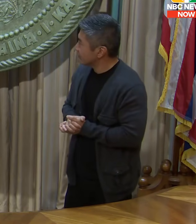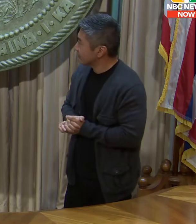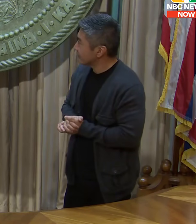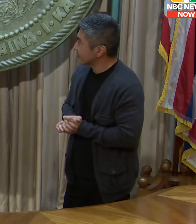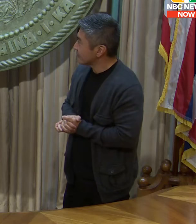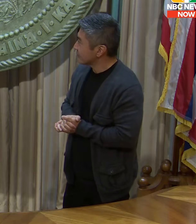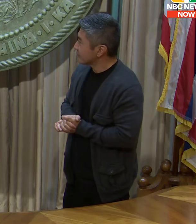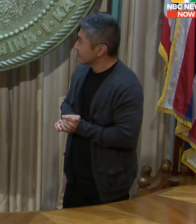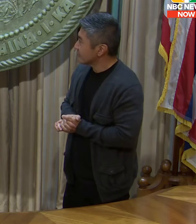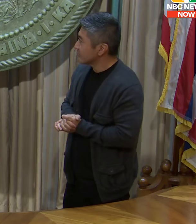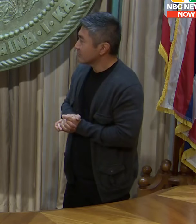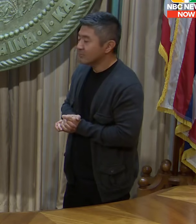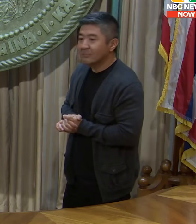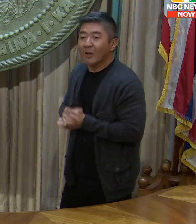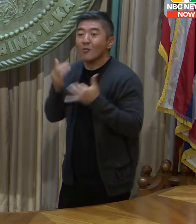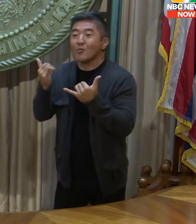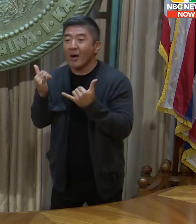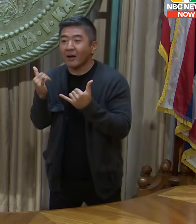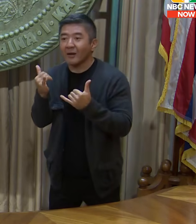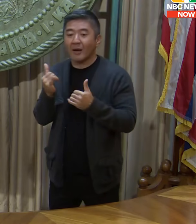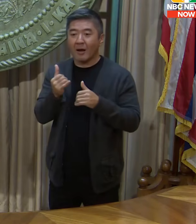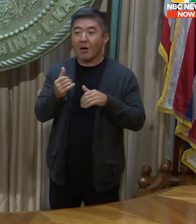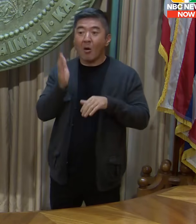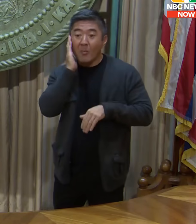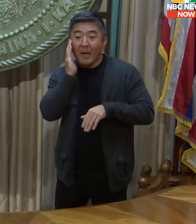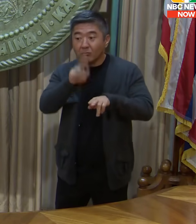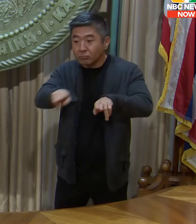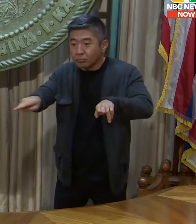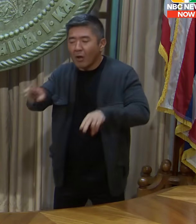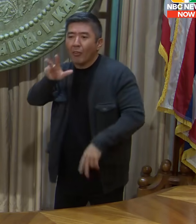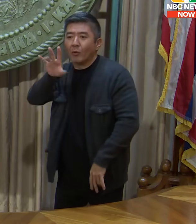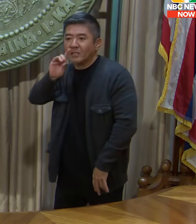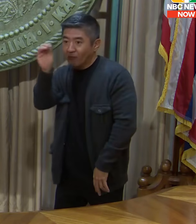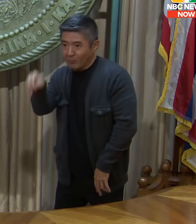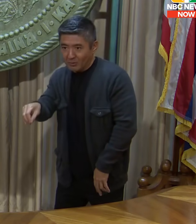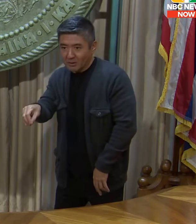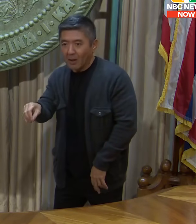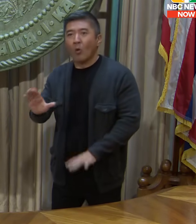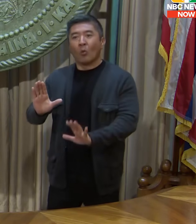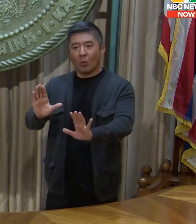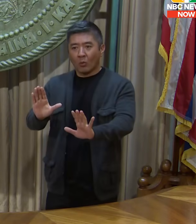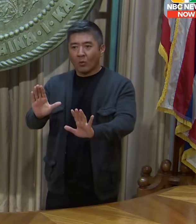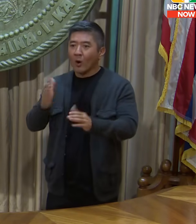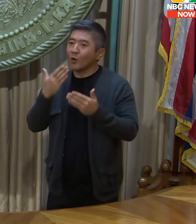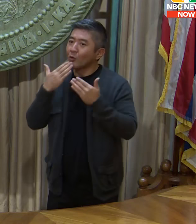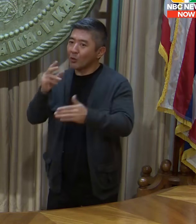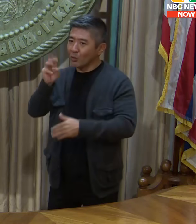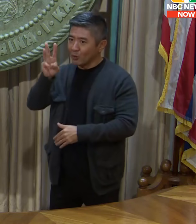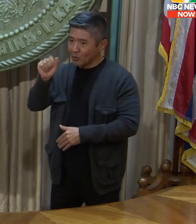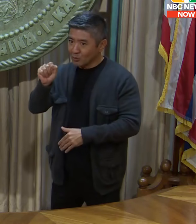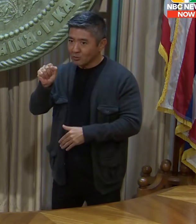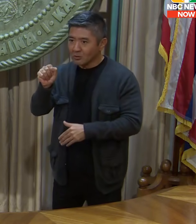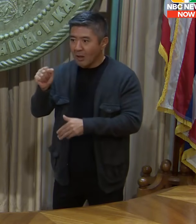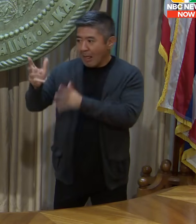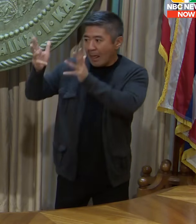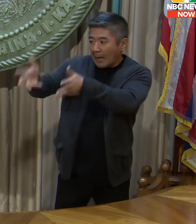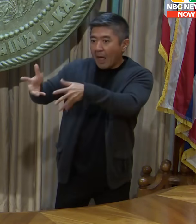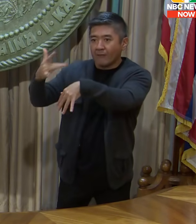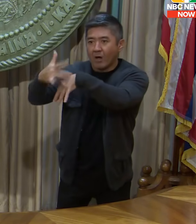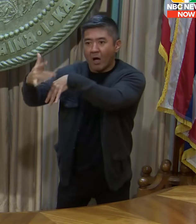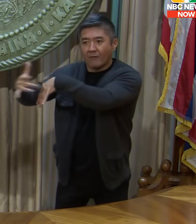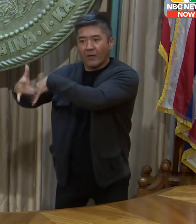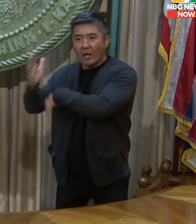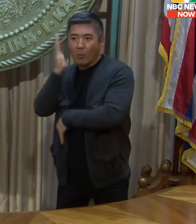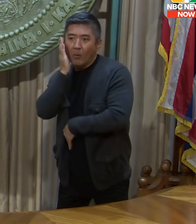we are using only 37% of our ICU beds. That's very good news because that gives us some capacity to care for people if we